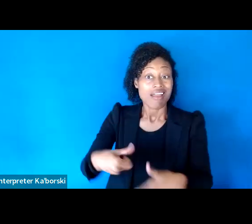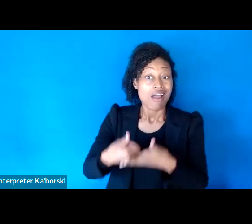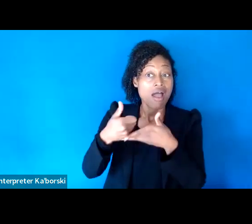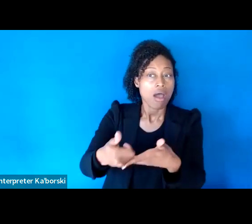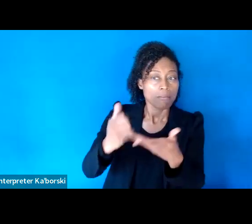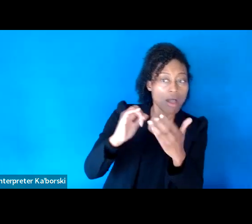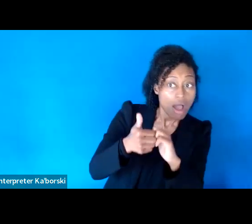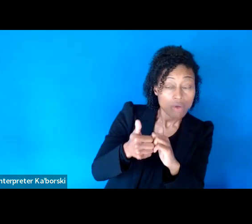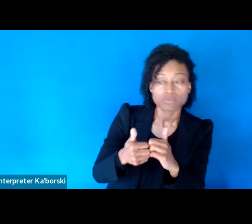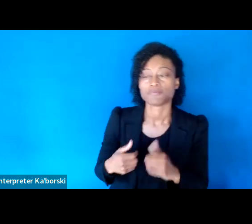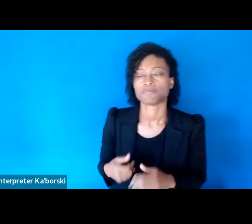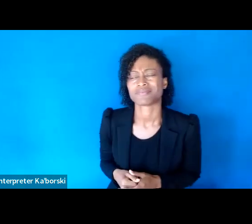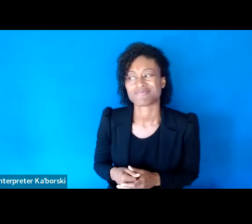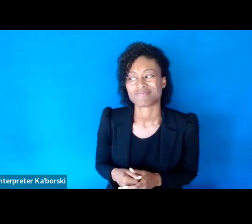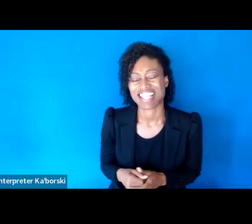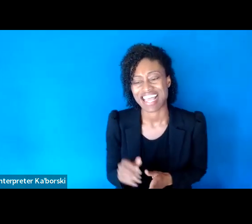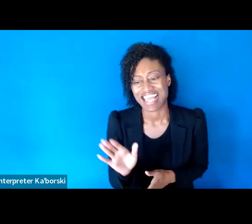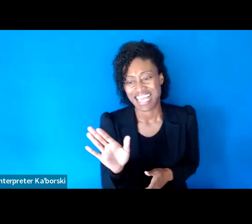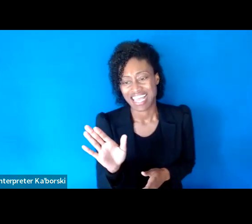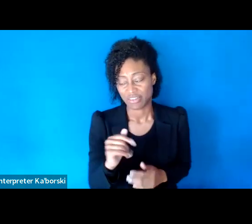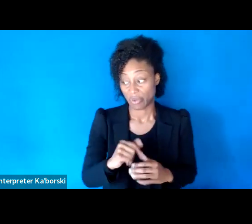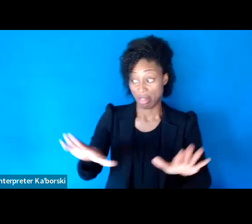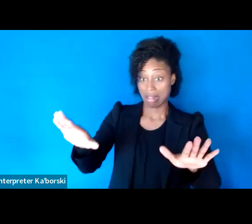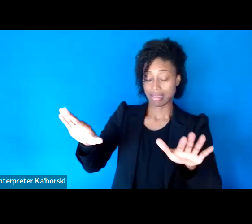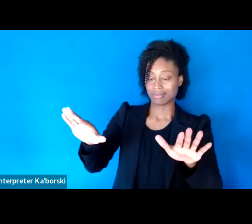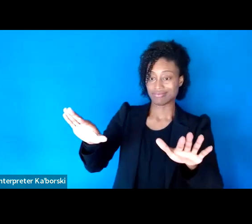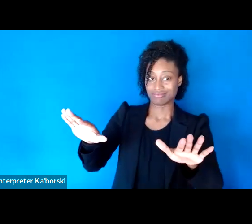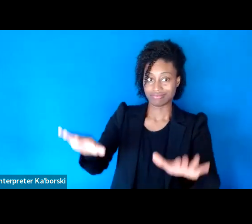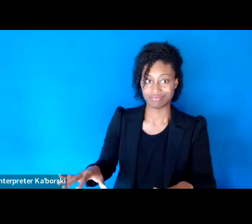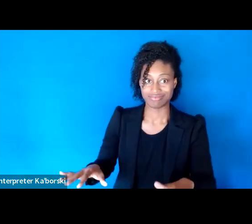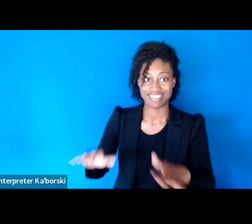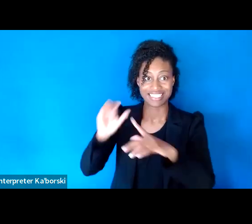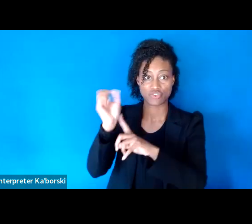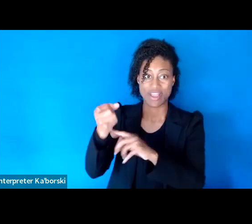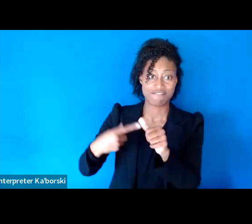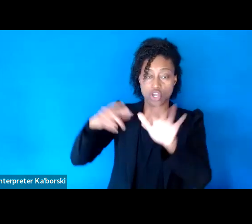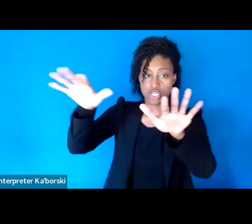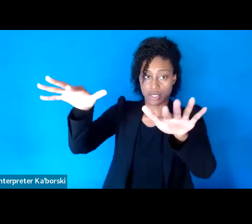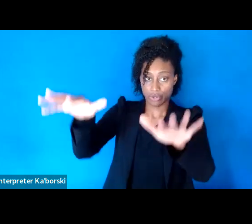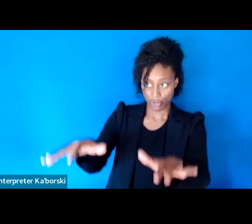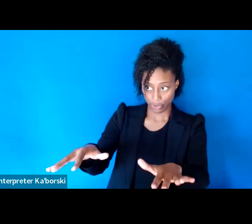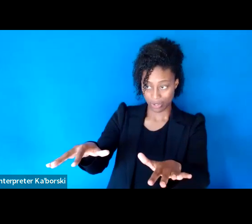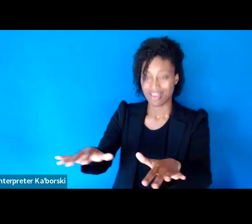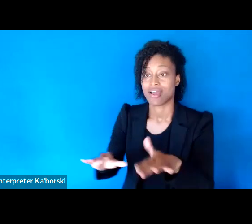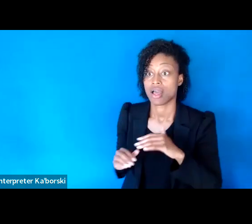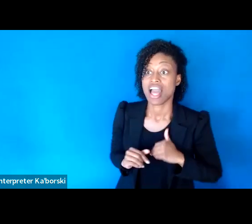hey, once the situation, first de-escalate the situation, and then go on to